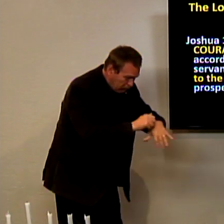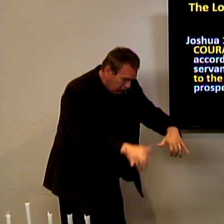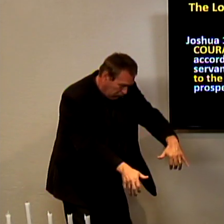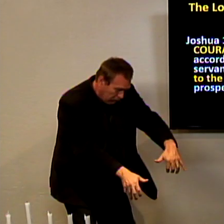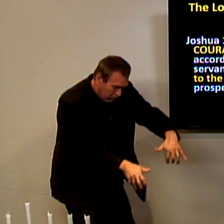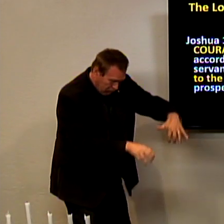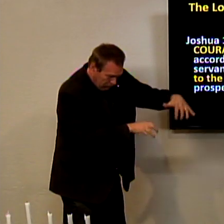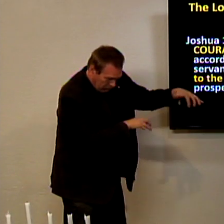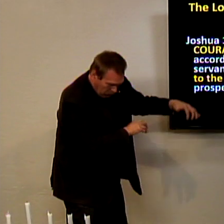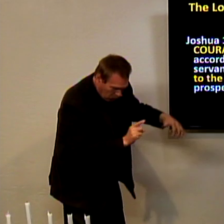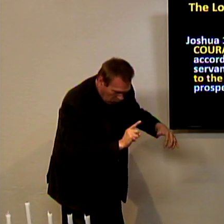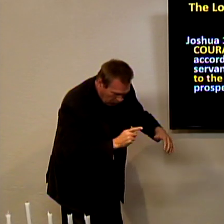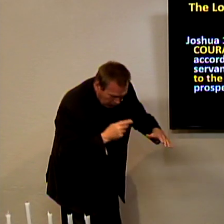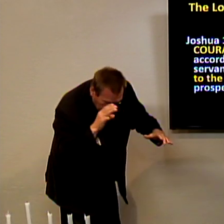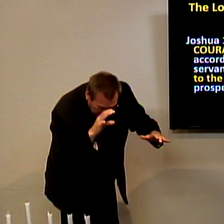want to find his bones.